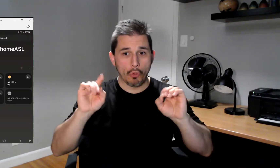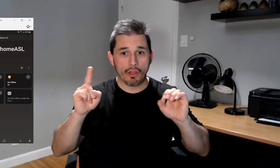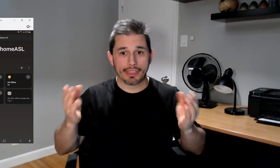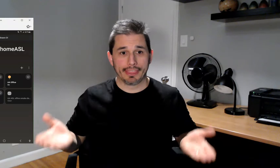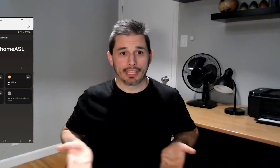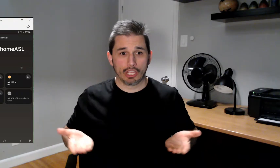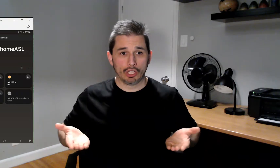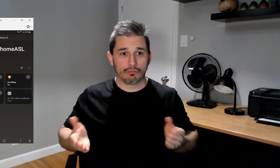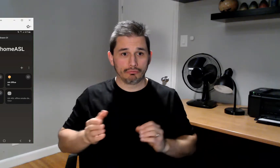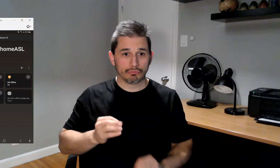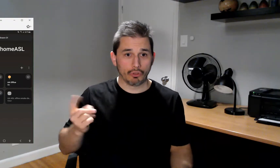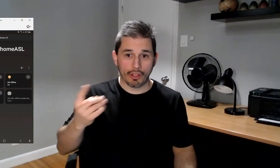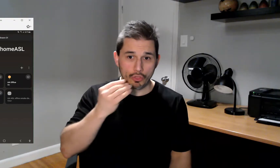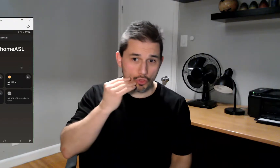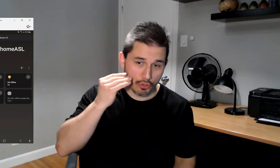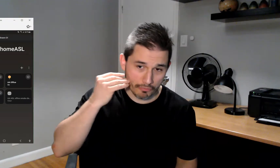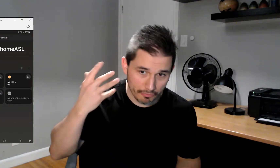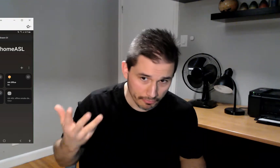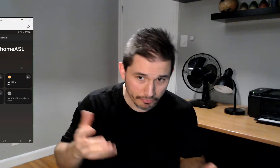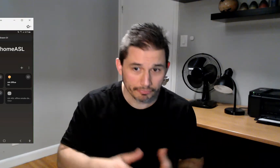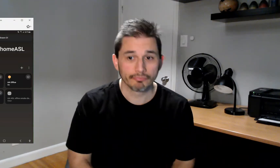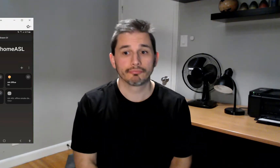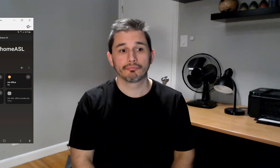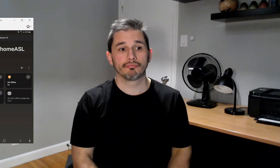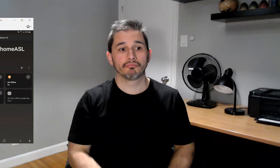you're at work and nobody's home.